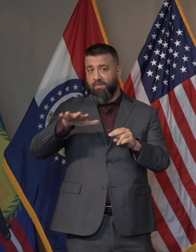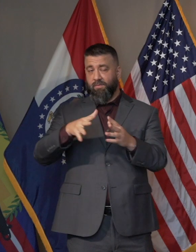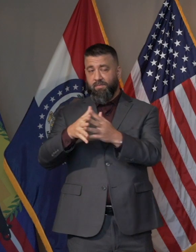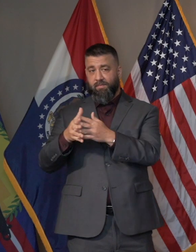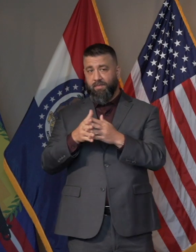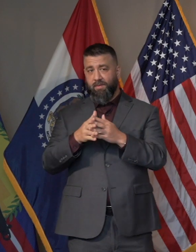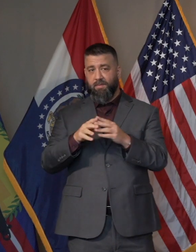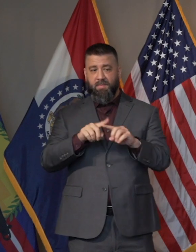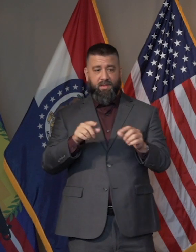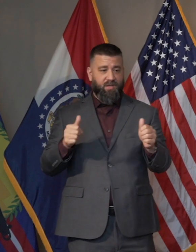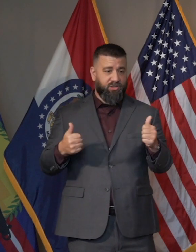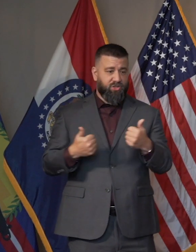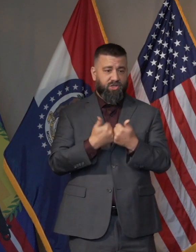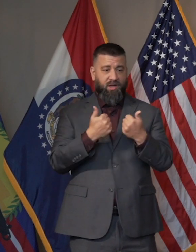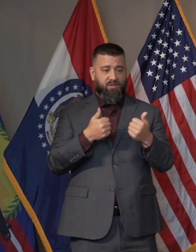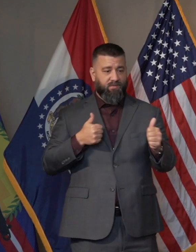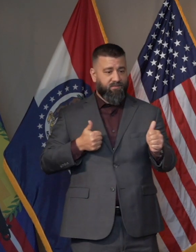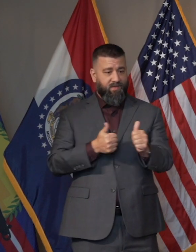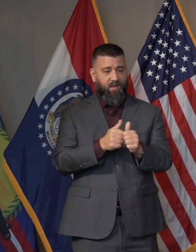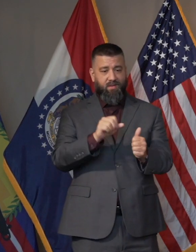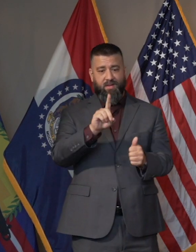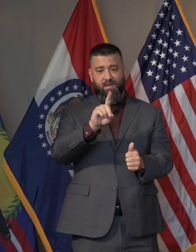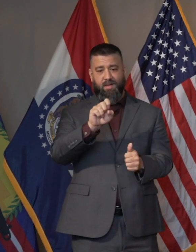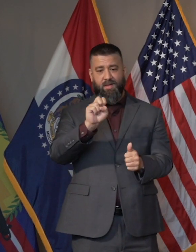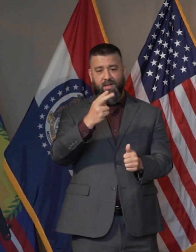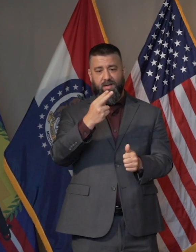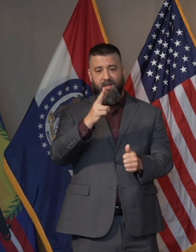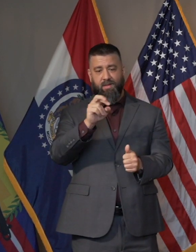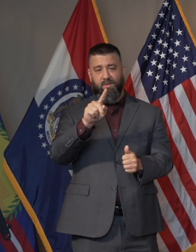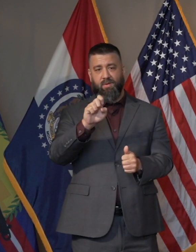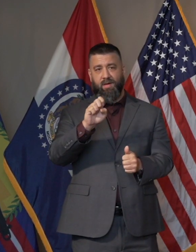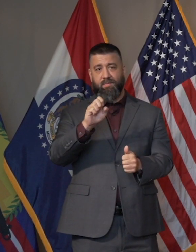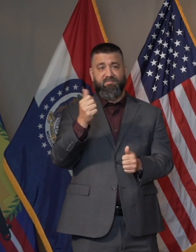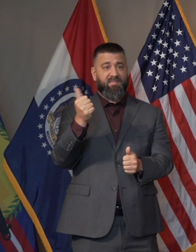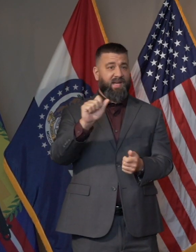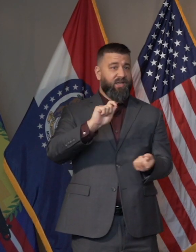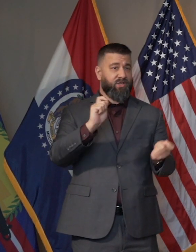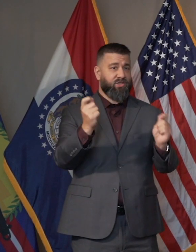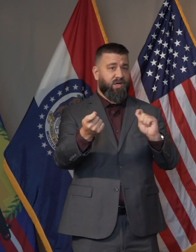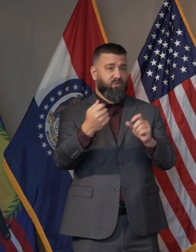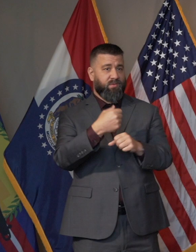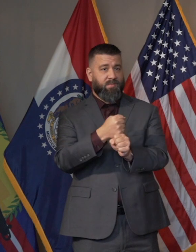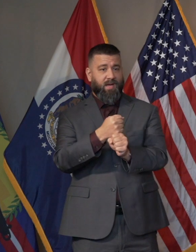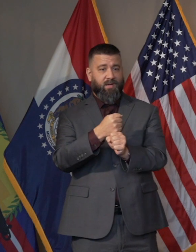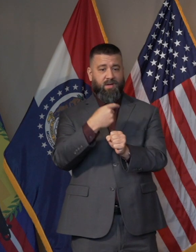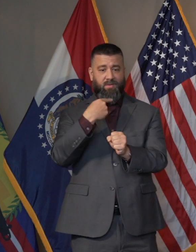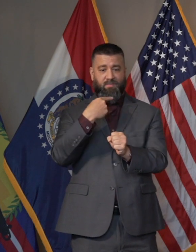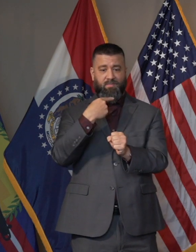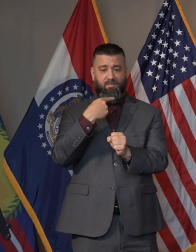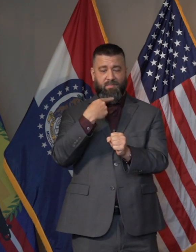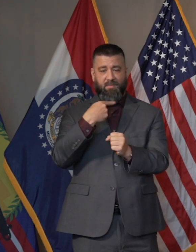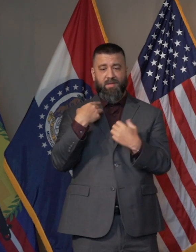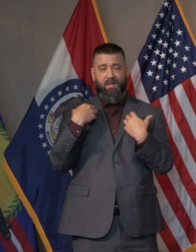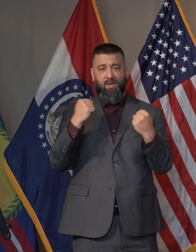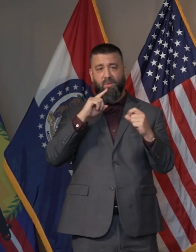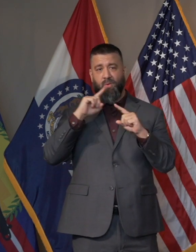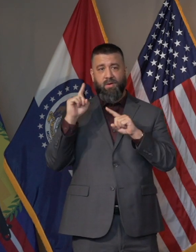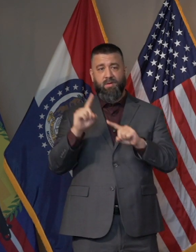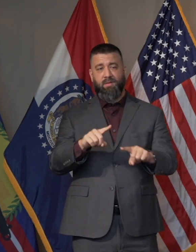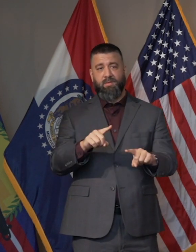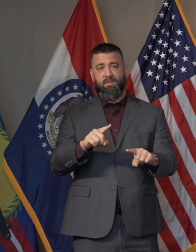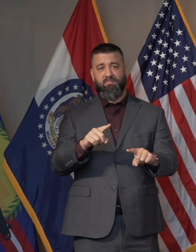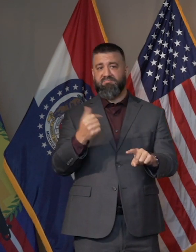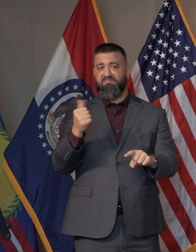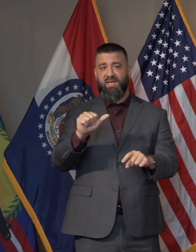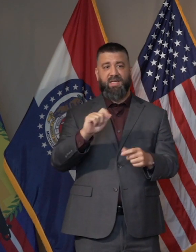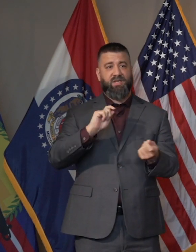but the challenge in following it is that any change we make in a public health order,